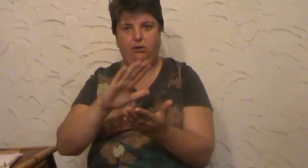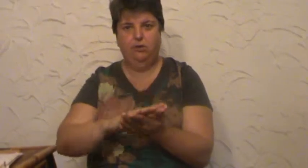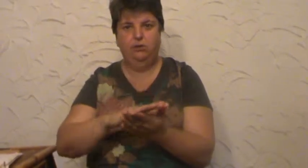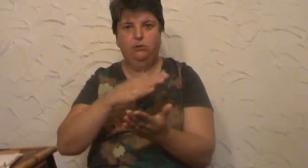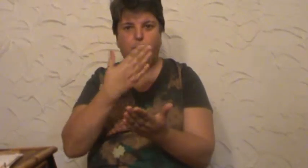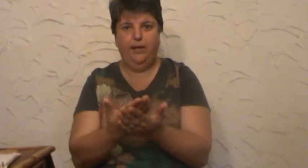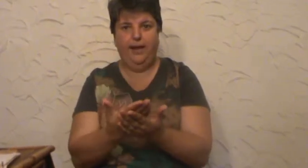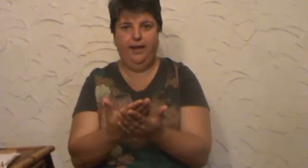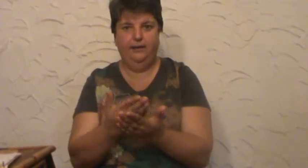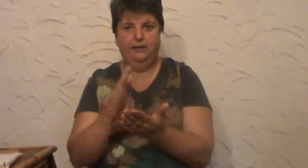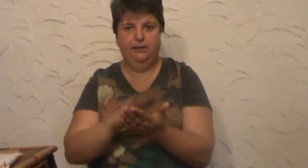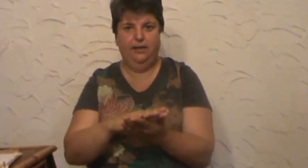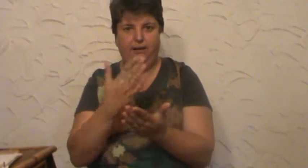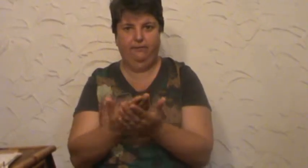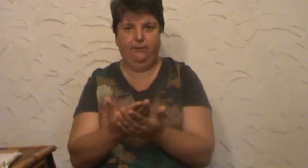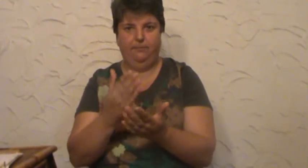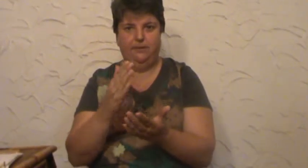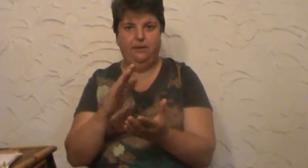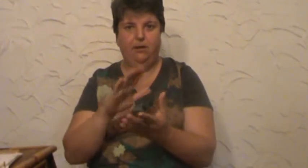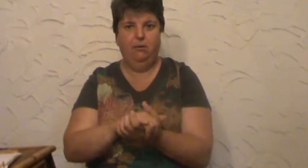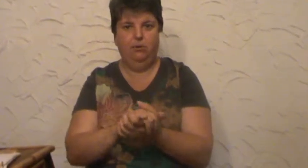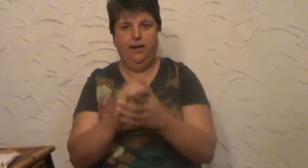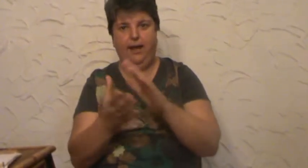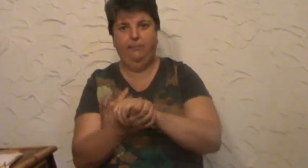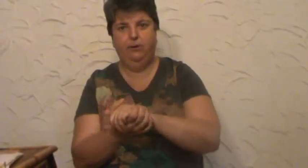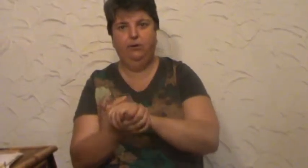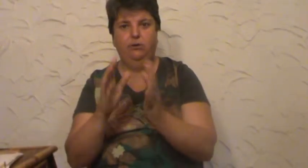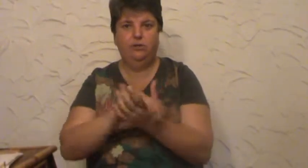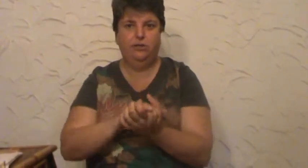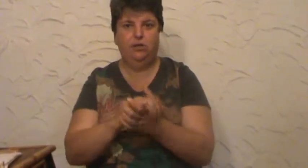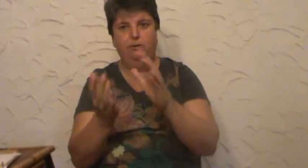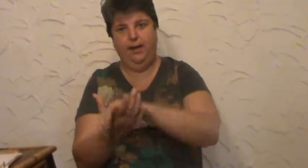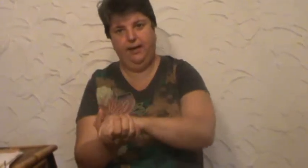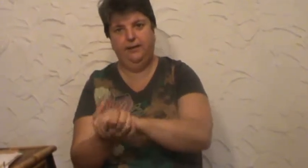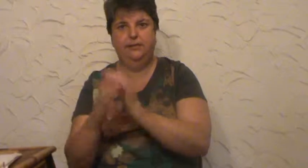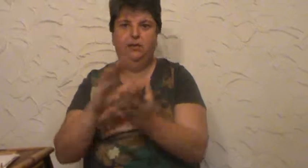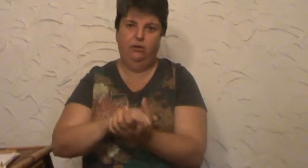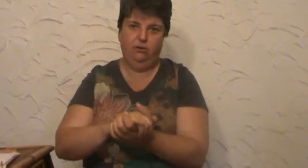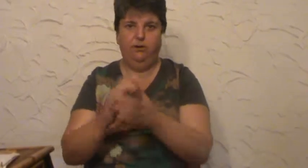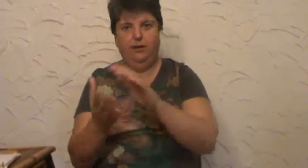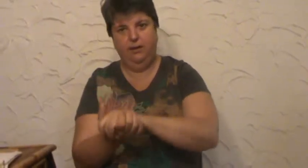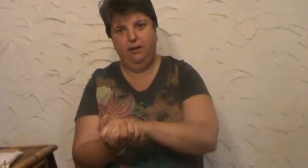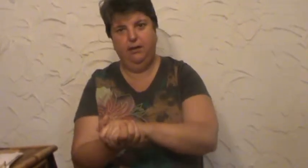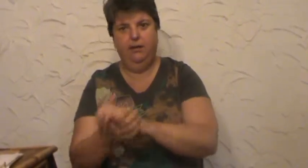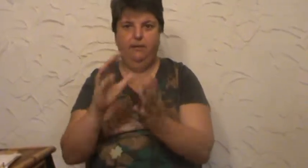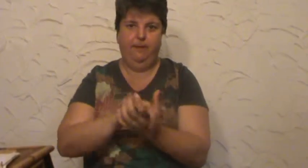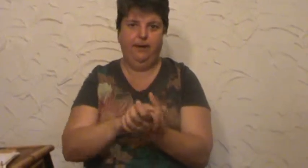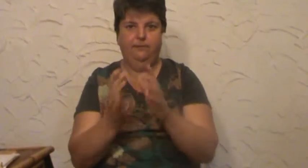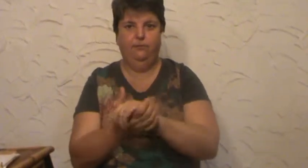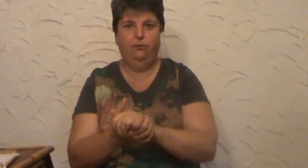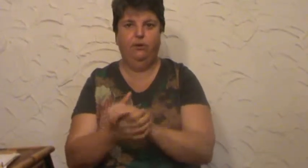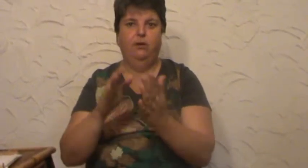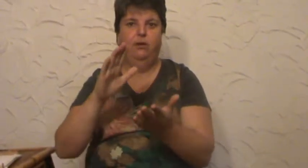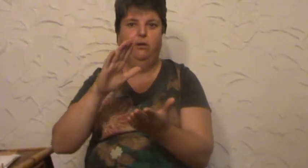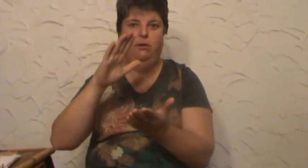just use one hand and it flips. With hamburger, you're using two hands. You're going back and forth.